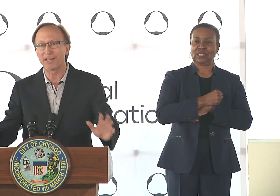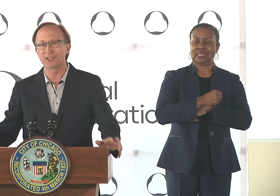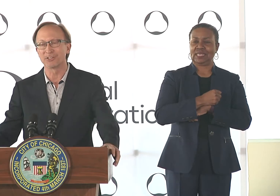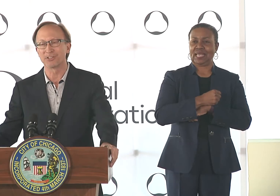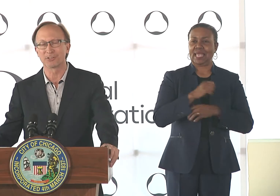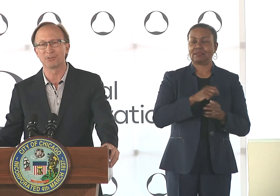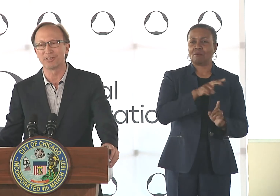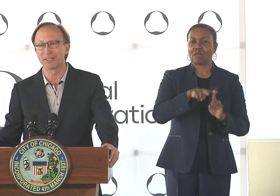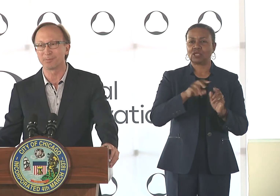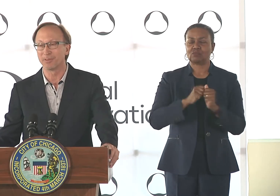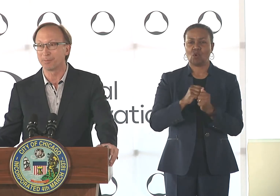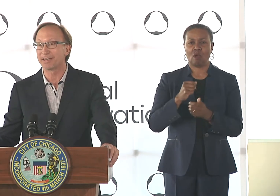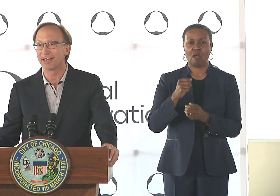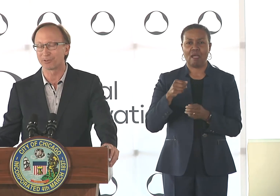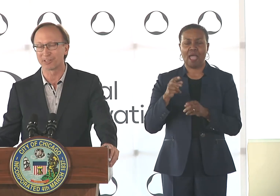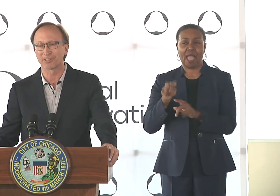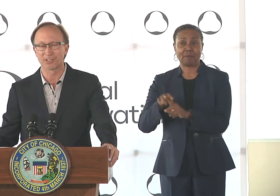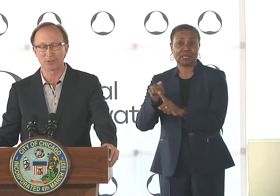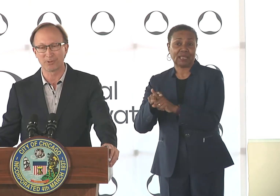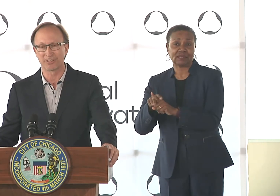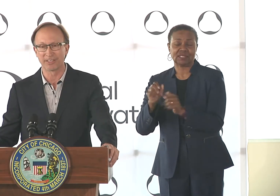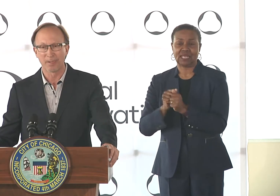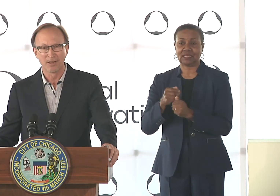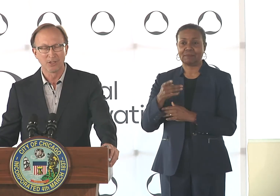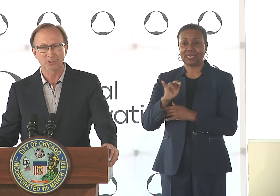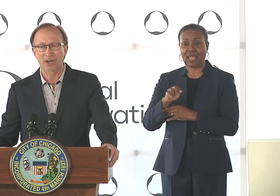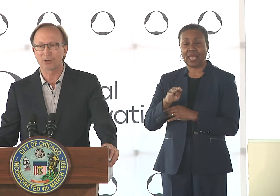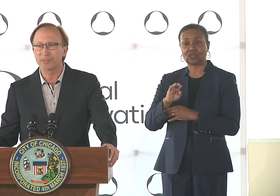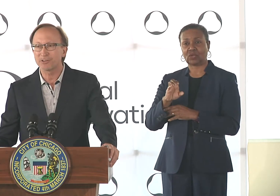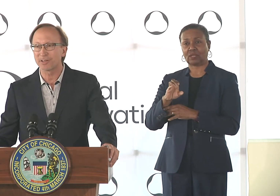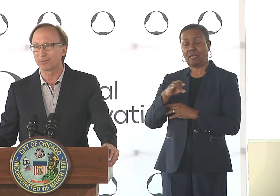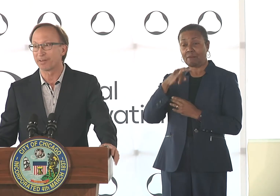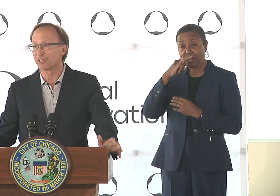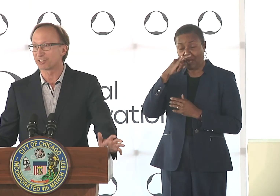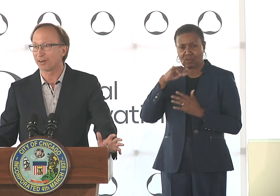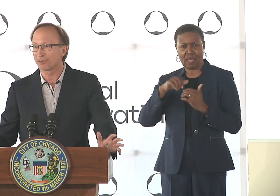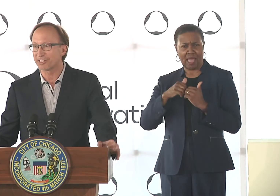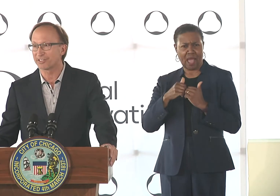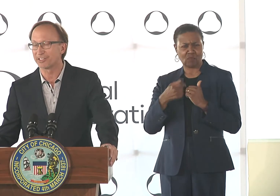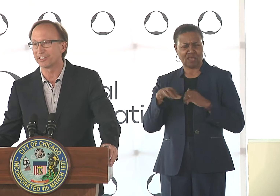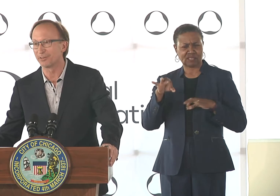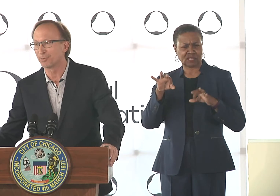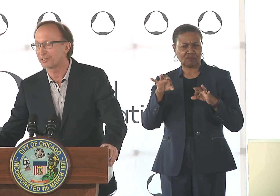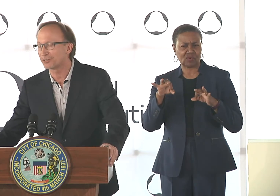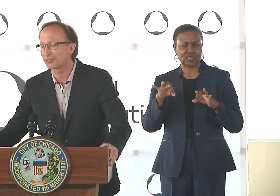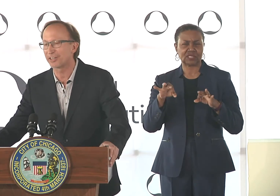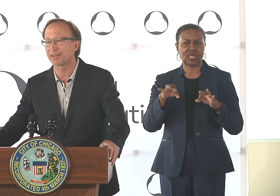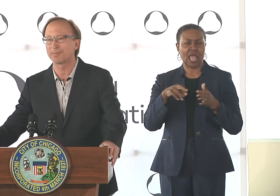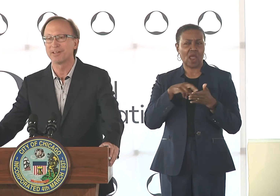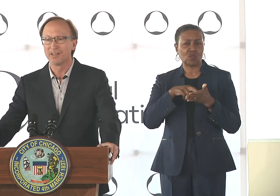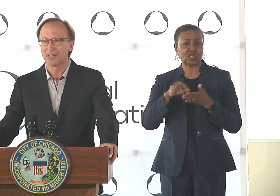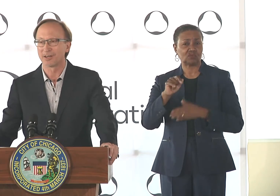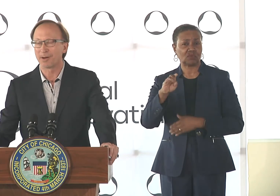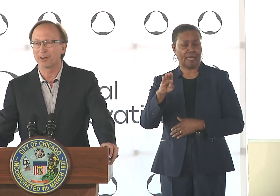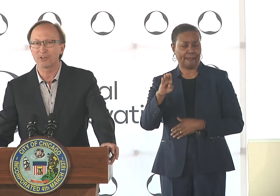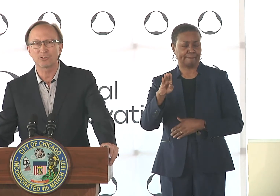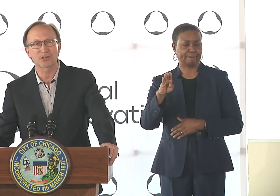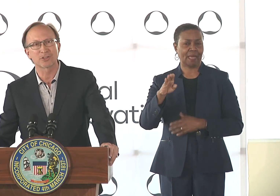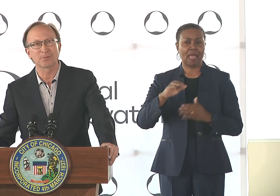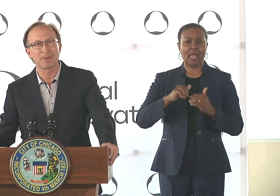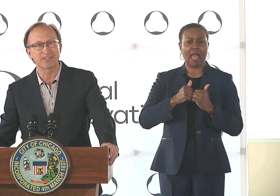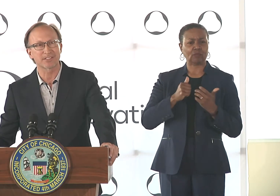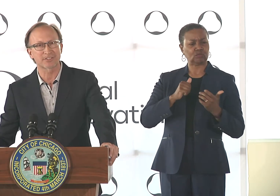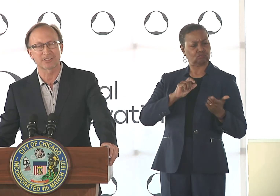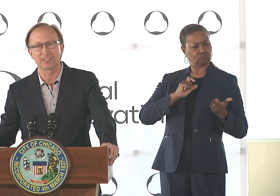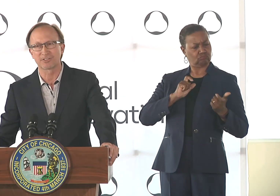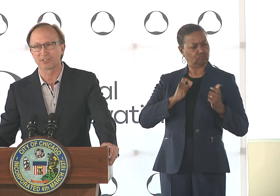more patients, including the pediatric community. So how do we do that? We have discoveries in the research lab. How do you